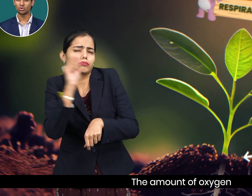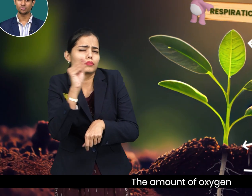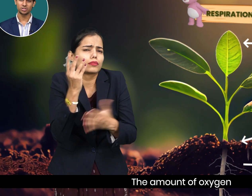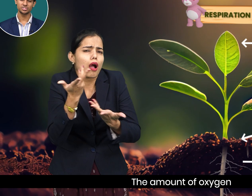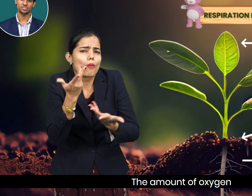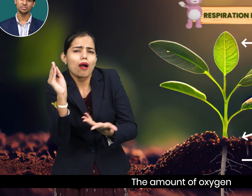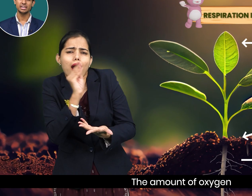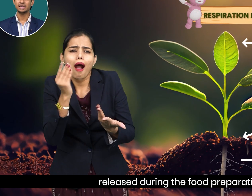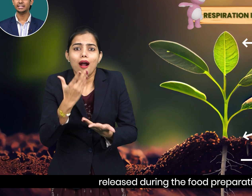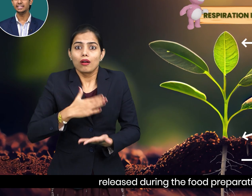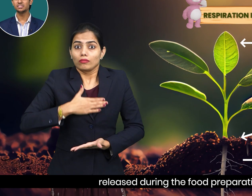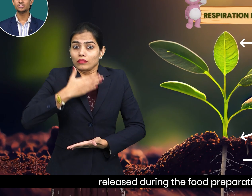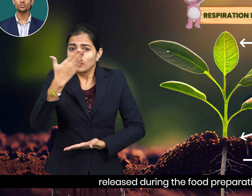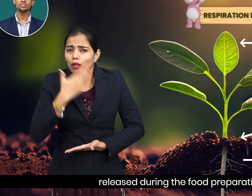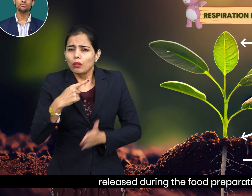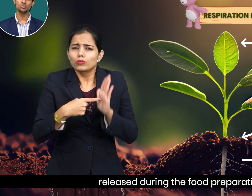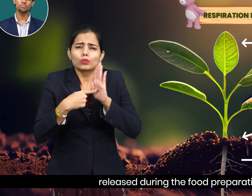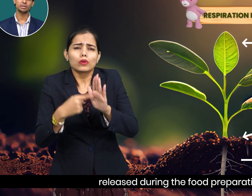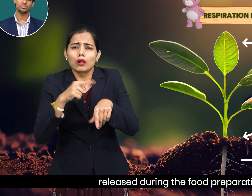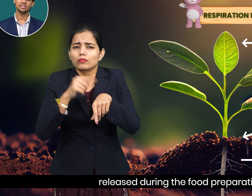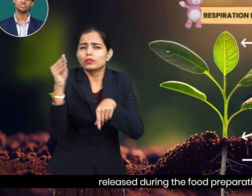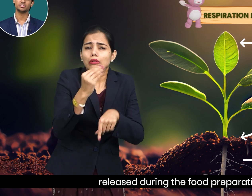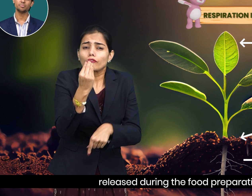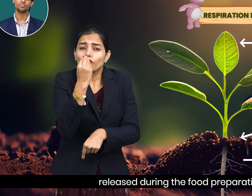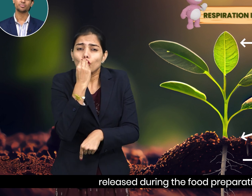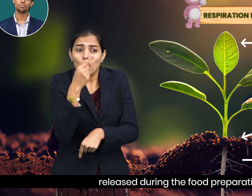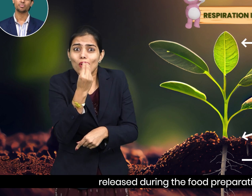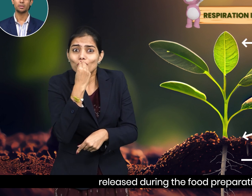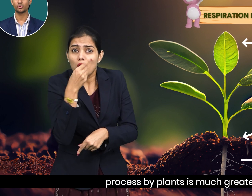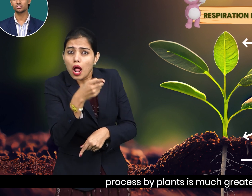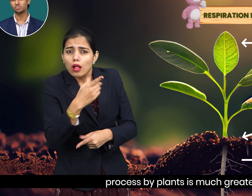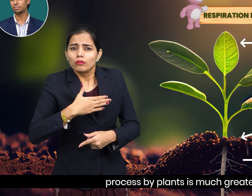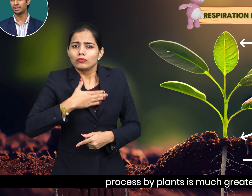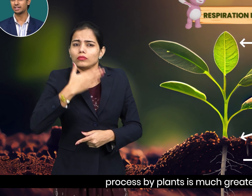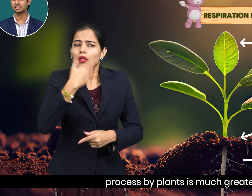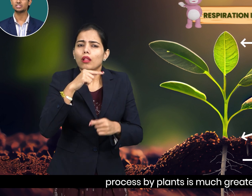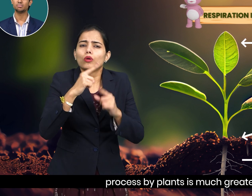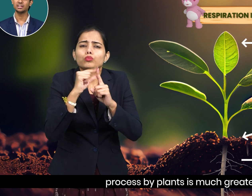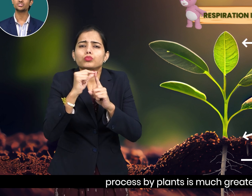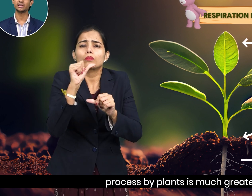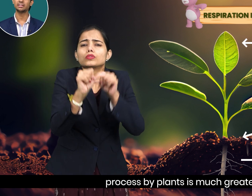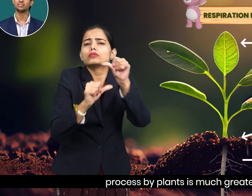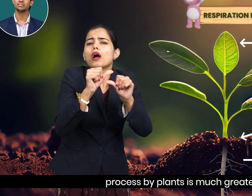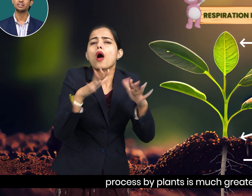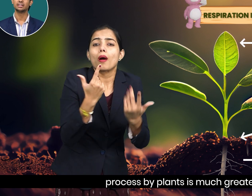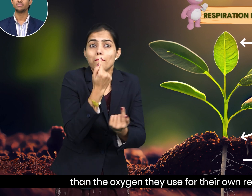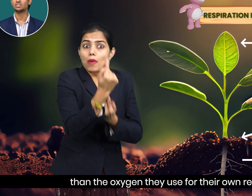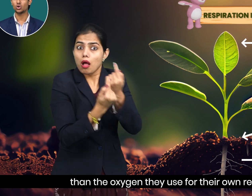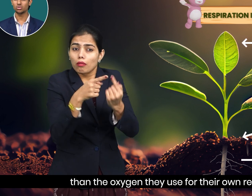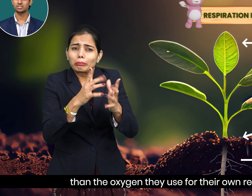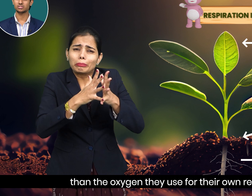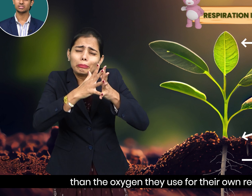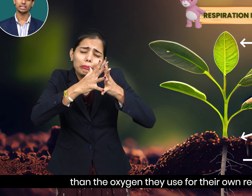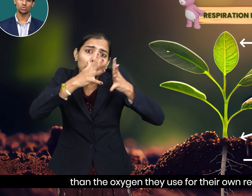The amount of oxygen released during the food preparation process by plants is much greater than